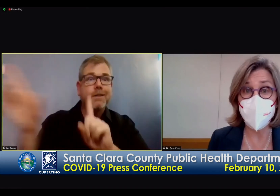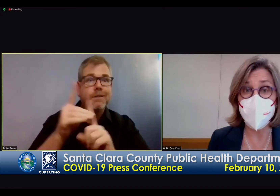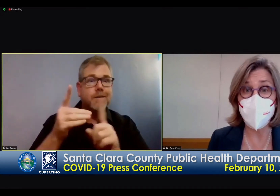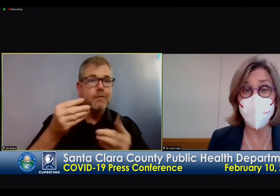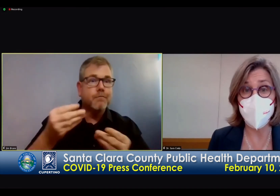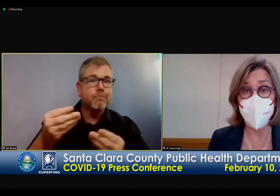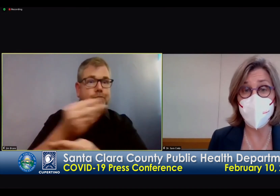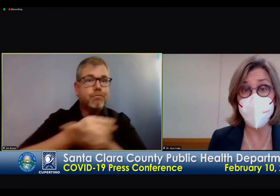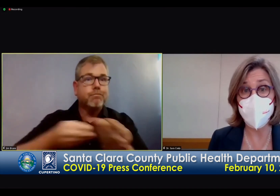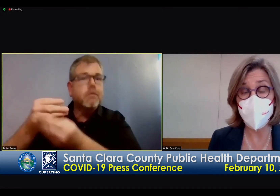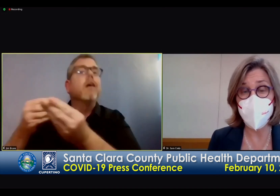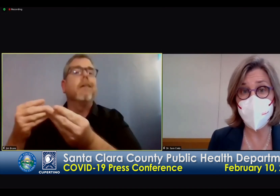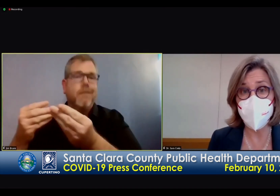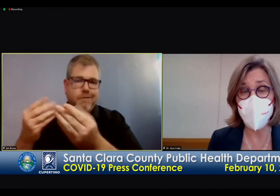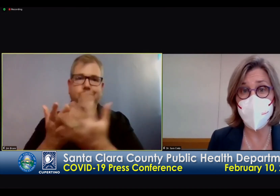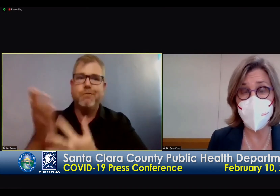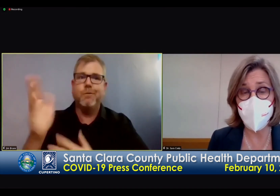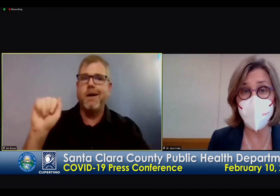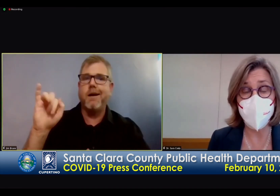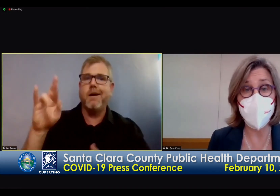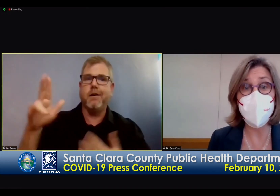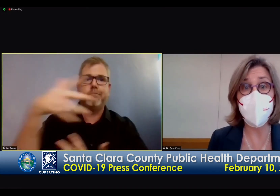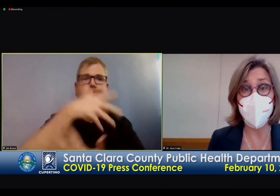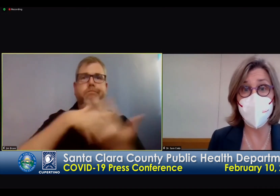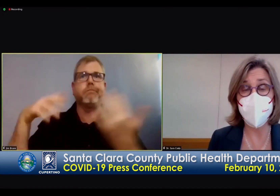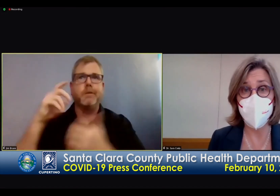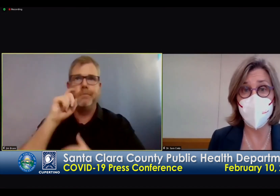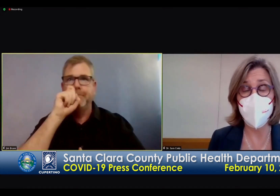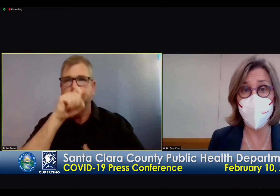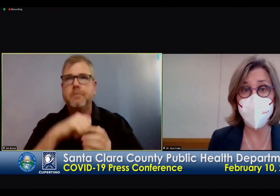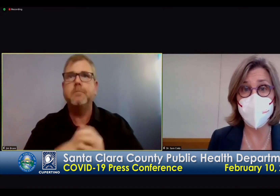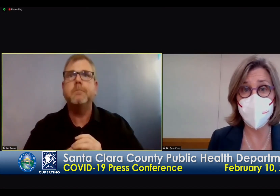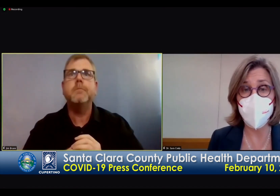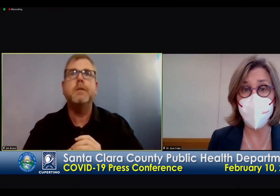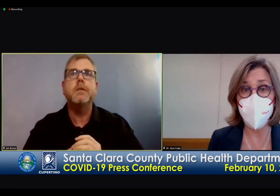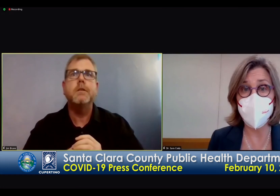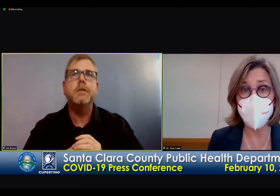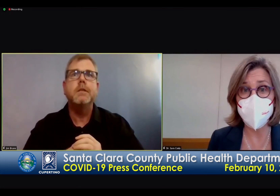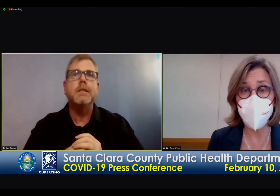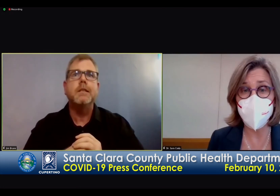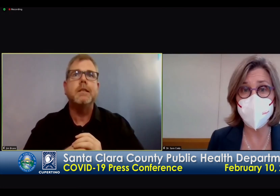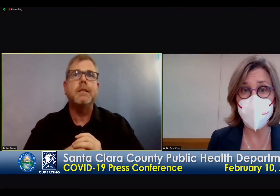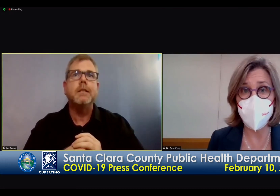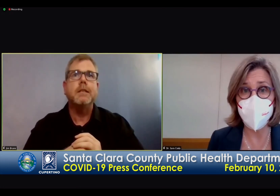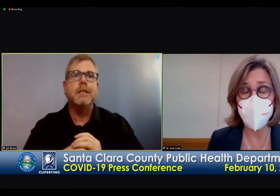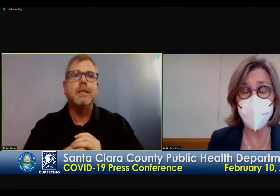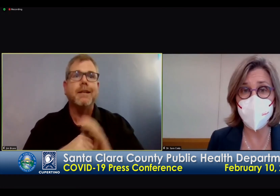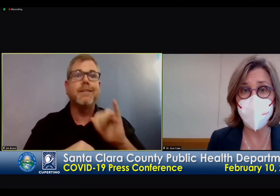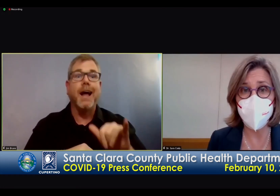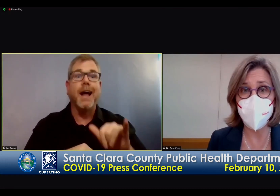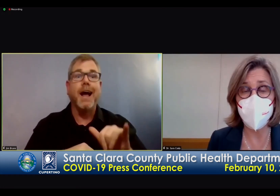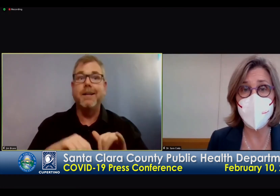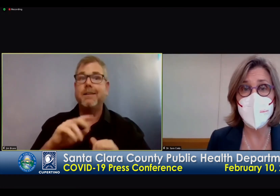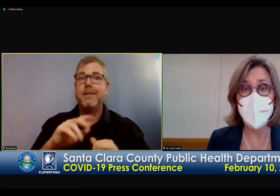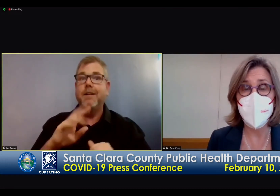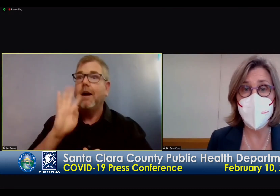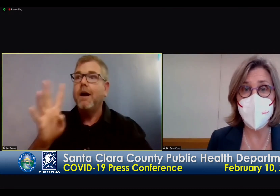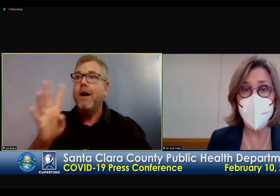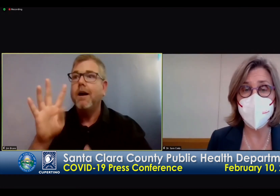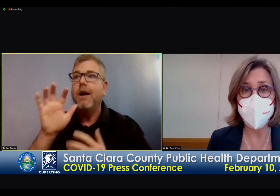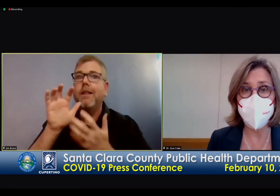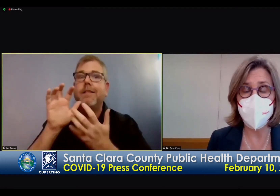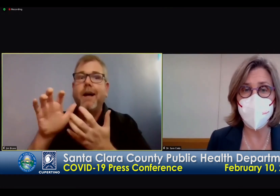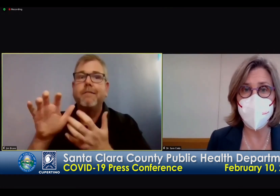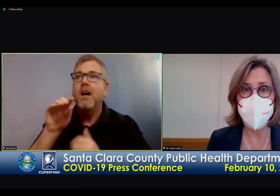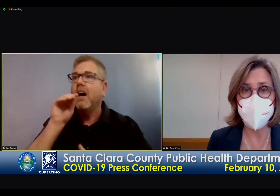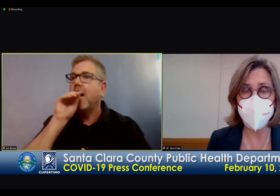particles that can kind of linger and float in the air. None of that was, you know, really clear to us a year ago. So we know